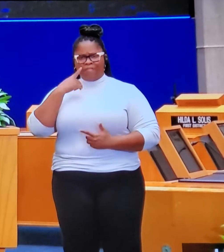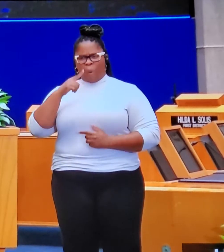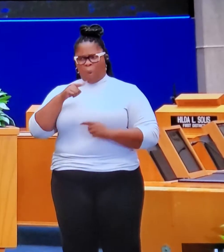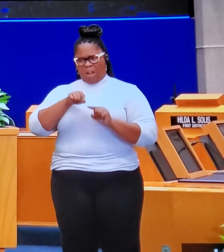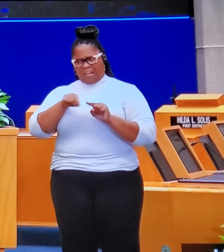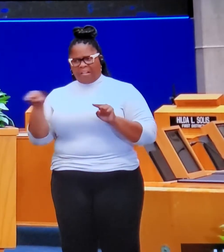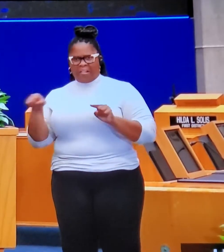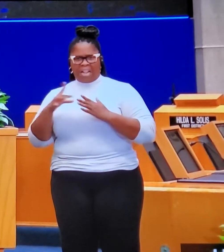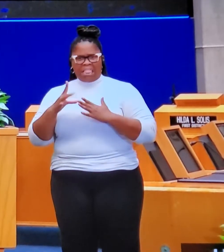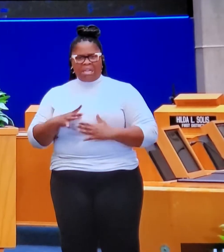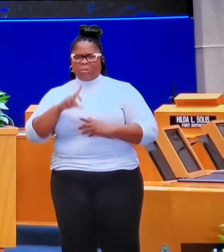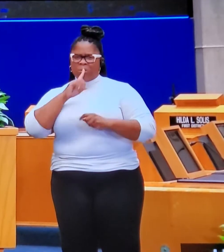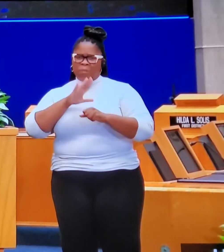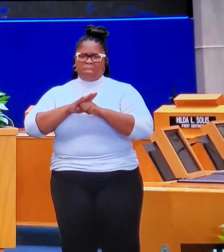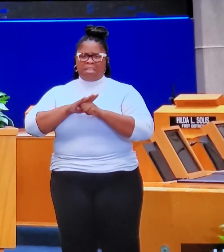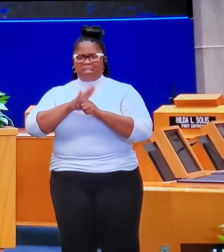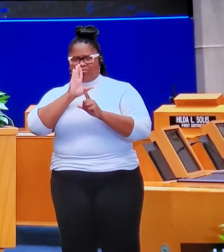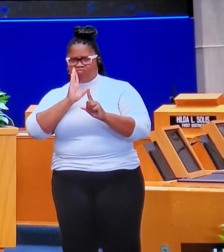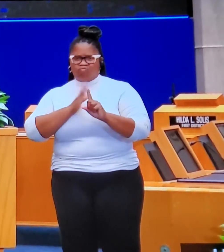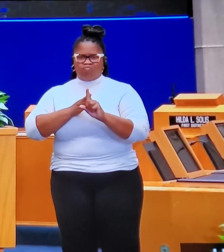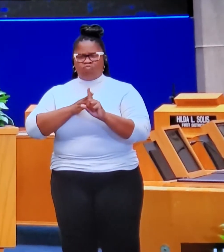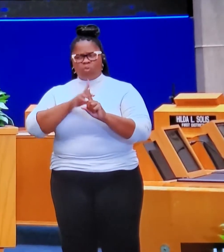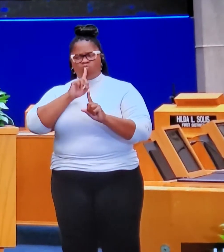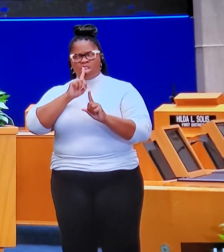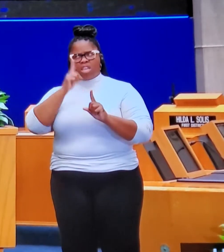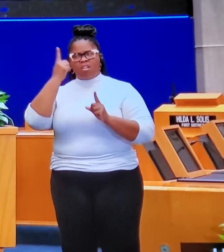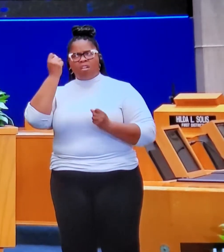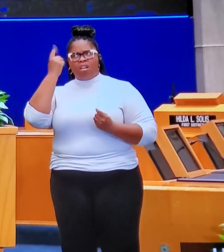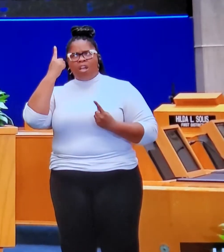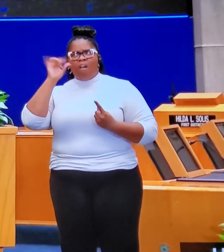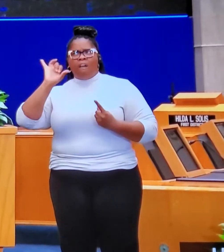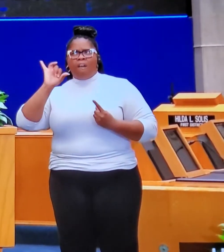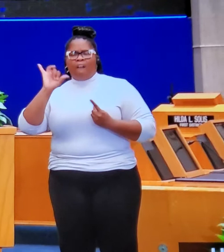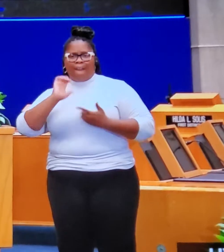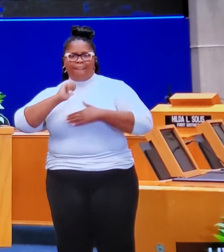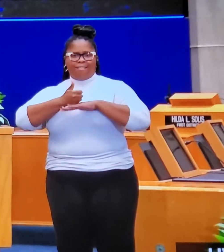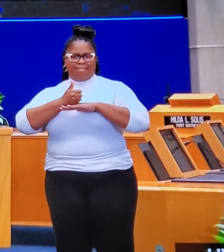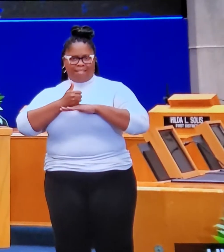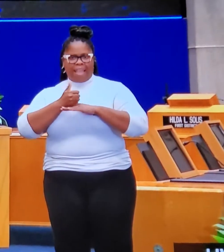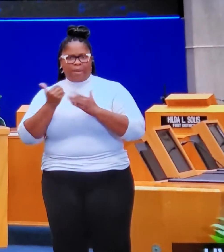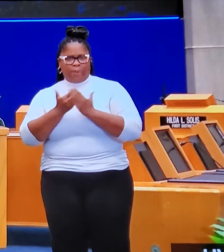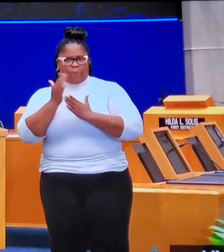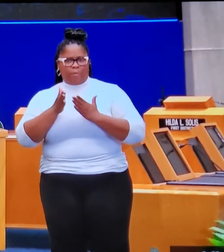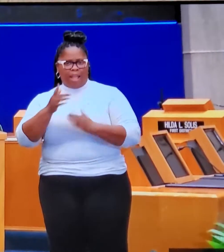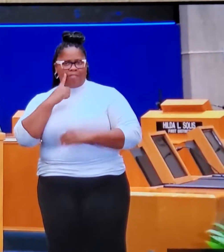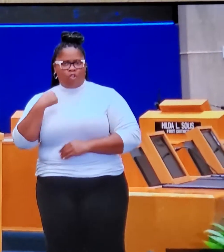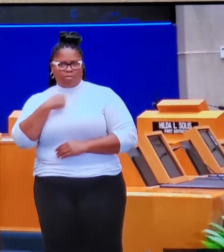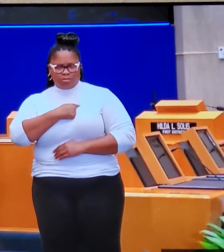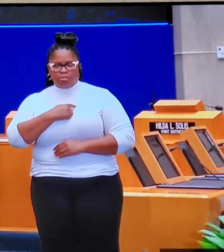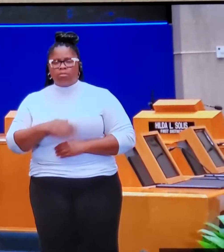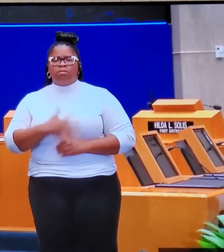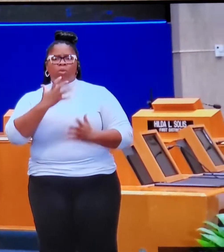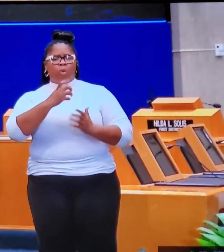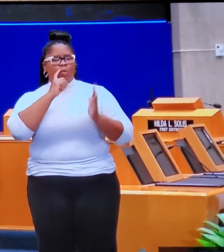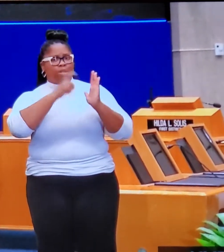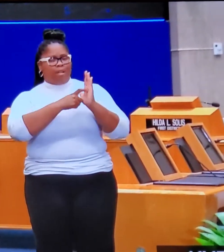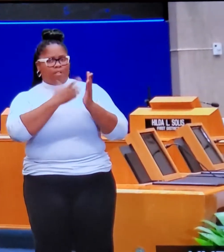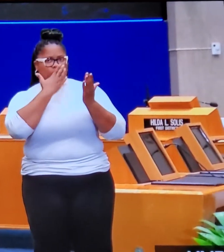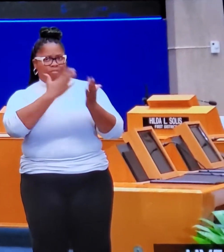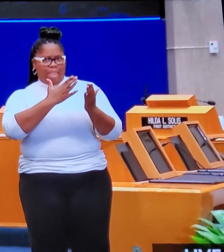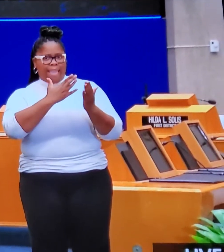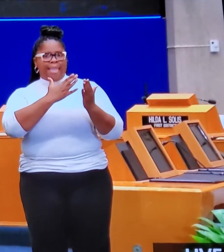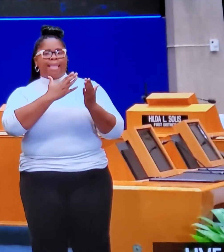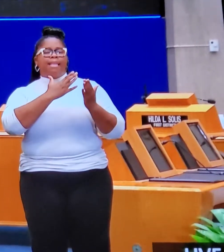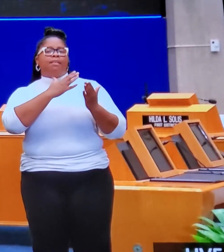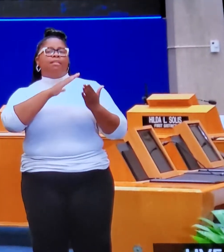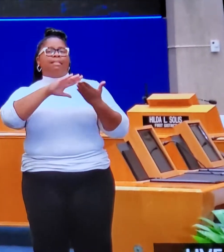leaders and such insightful leaders that are really setting the path forward. I also want to acknowledge and thank both our partners at the city,